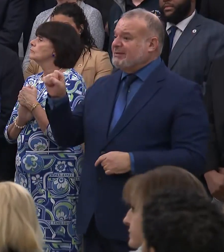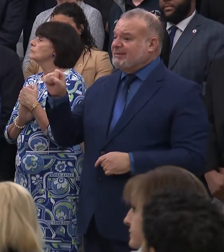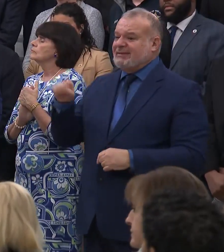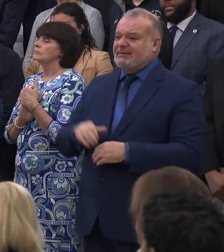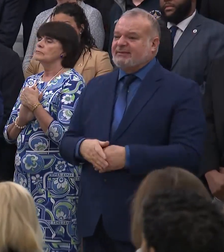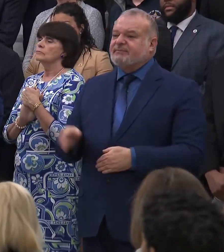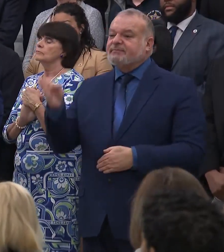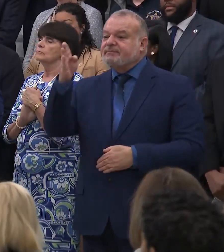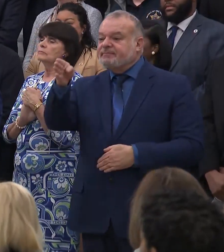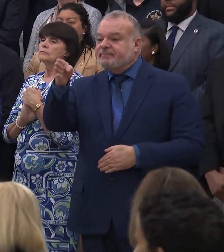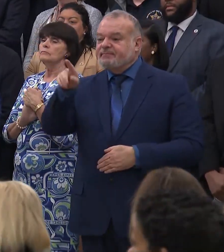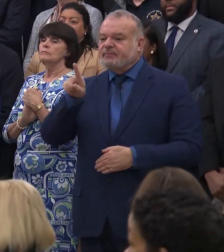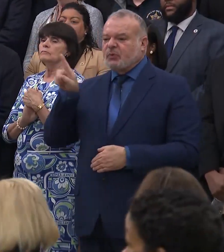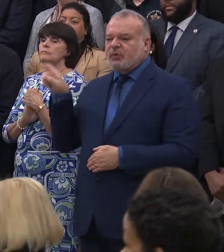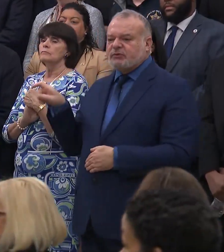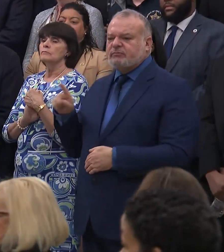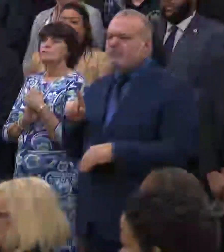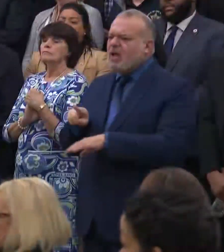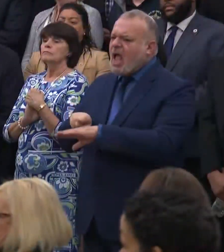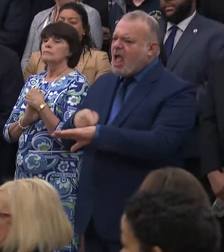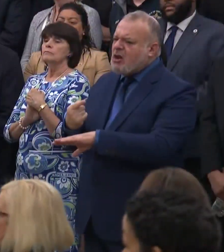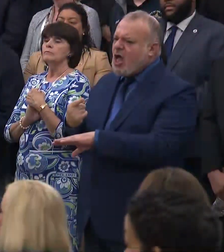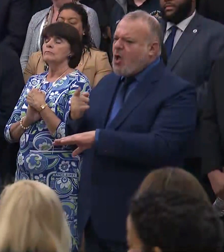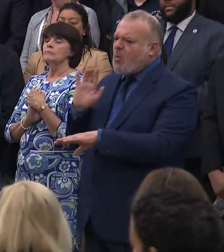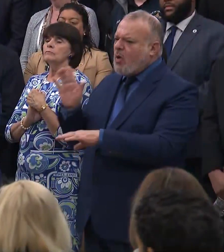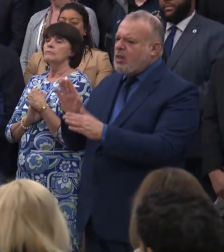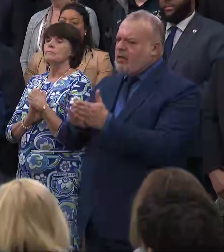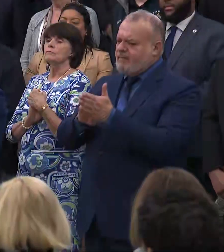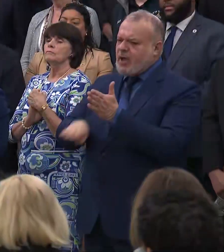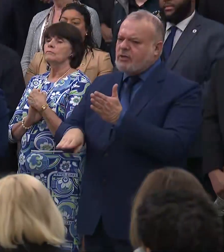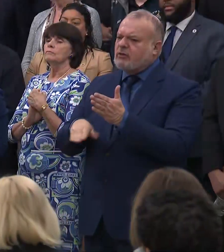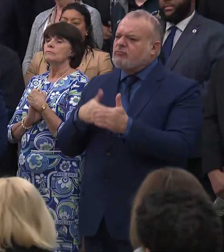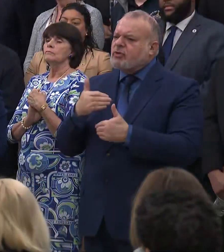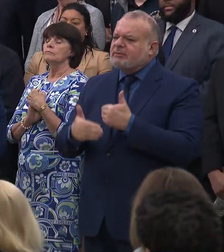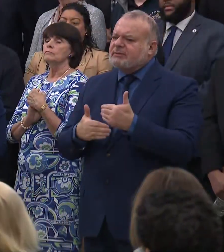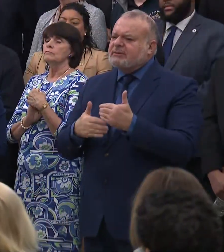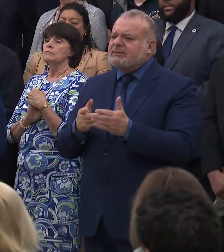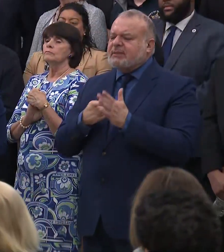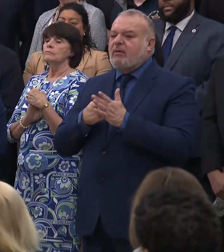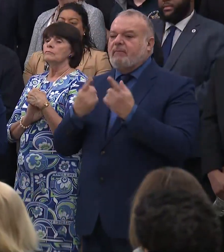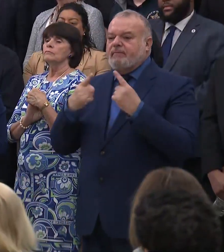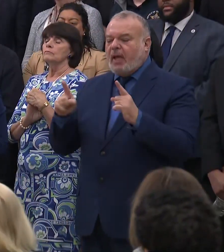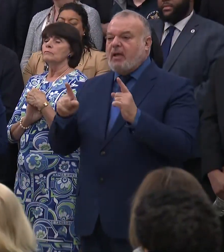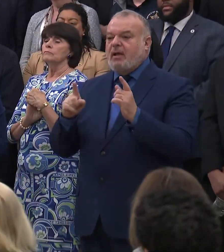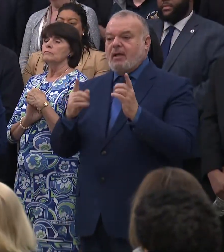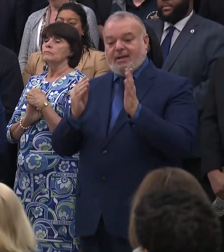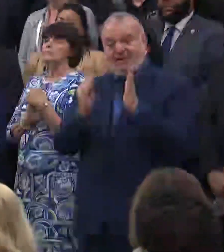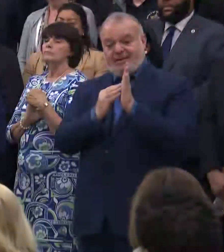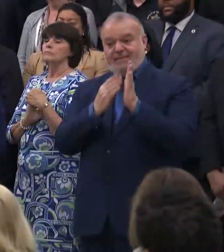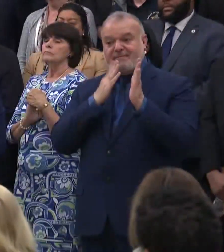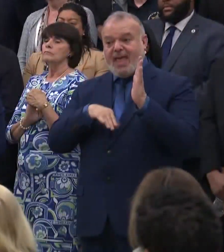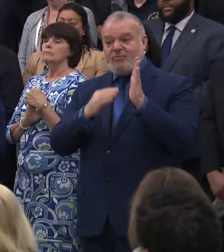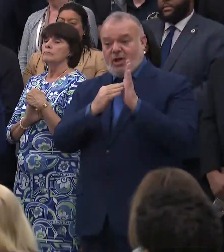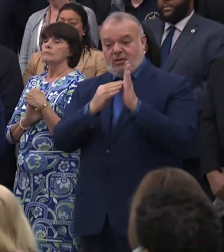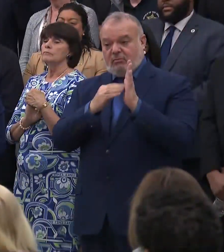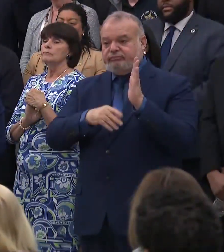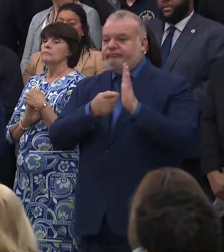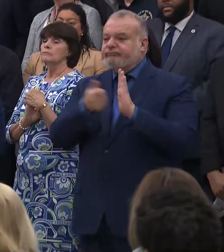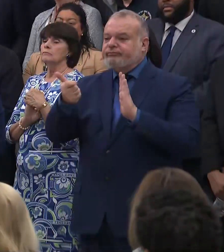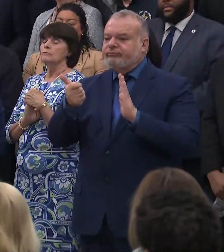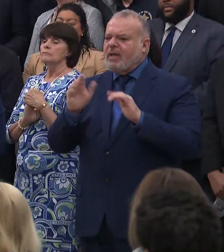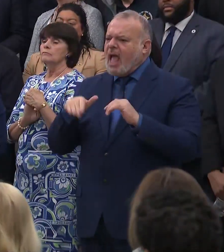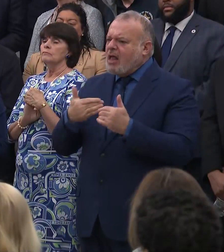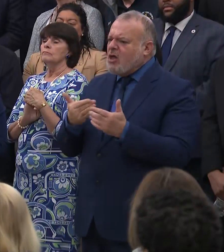Yeah, I'll go here. And then. The expungement process take to finally clear those records? I know you're working with the courts, but what will that process